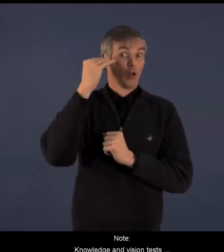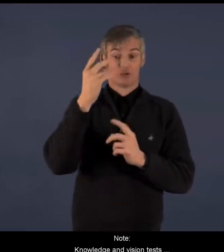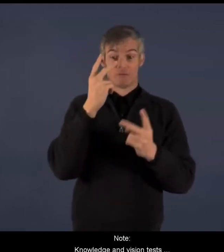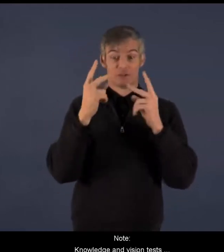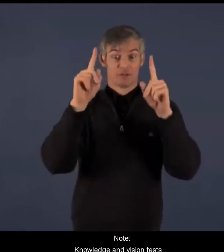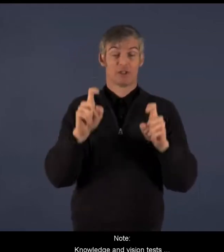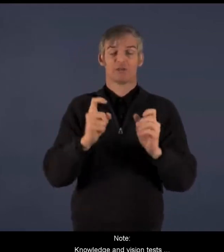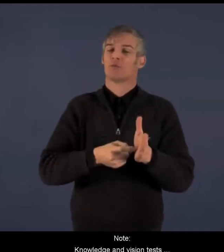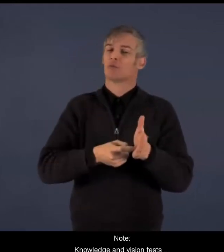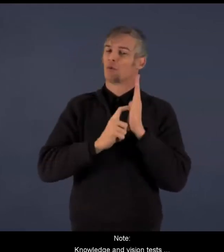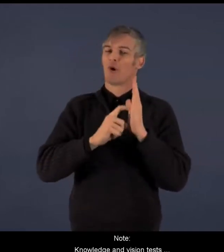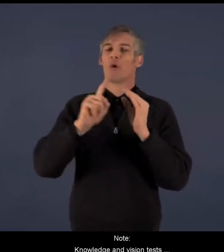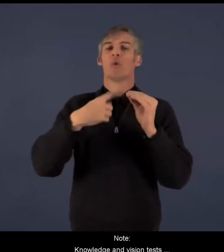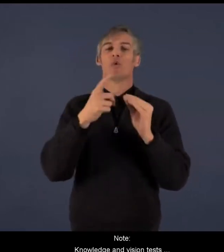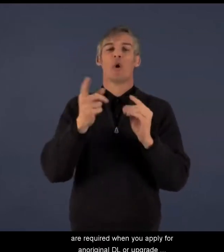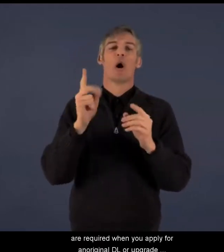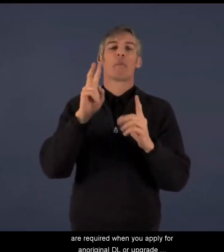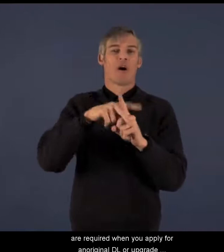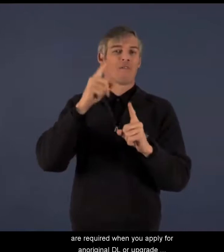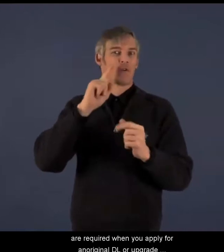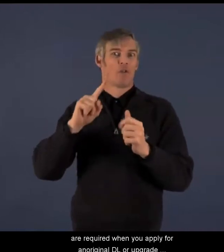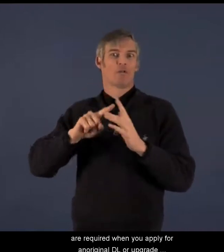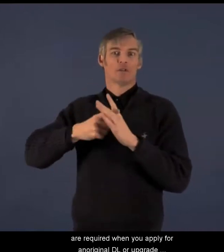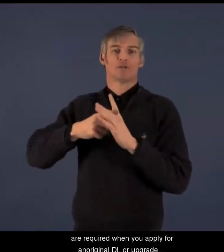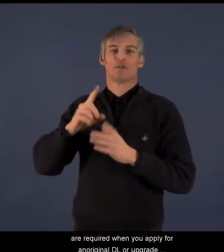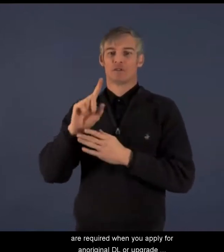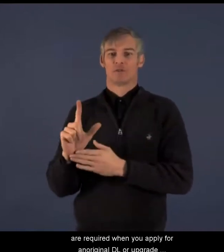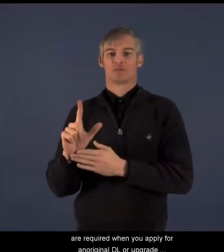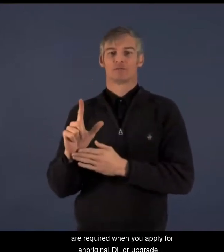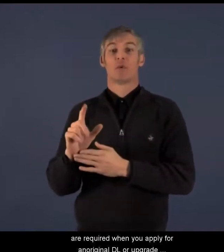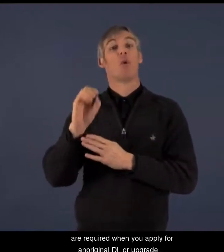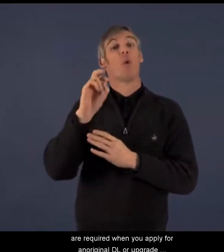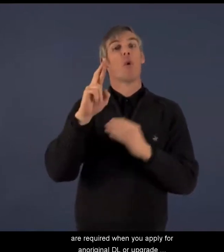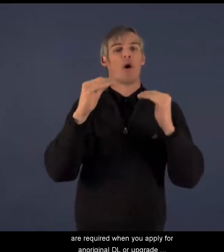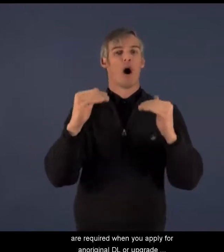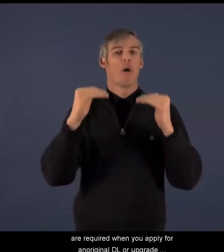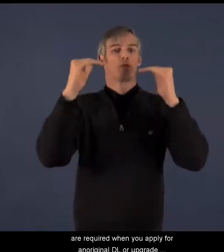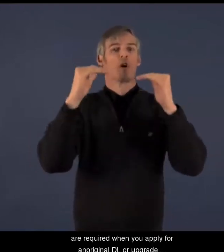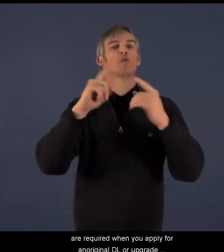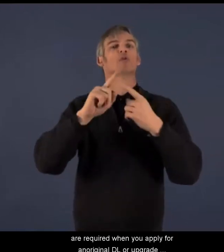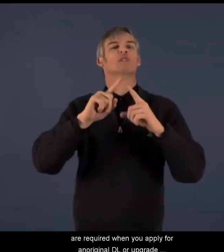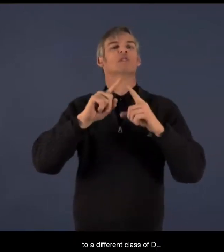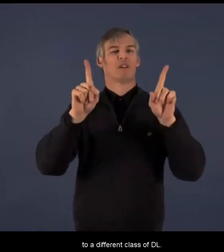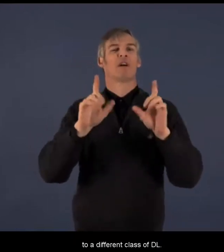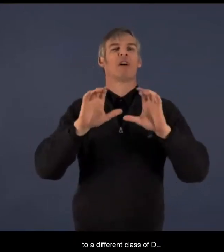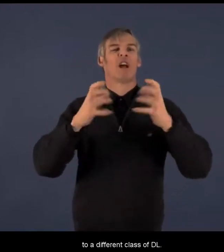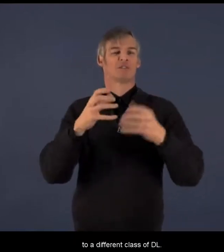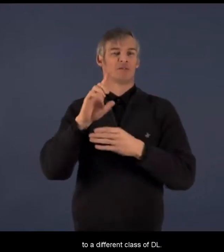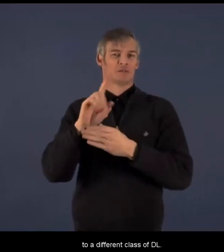Note, knowledge and vision tests are required when you apply for an original driver's license or upgrade to a different class of